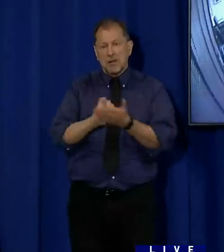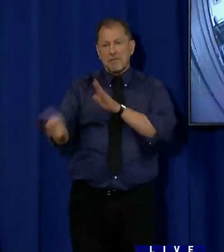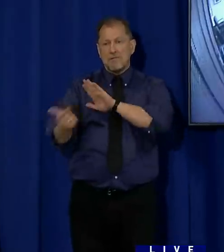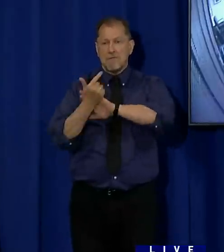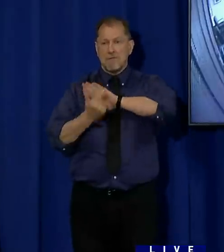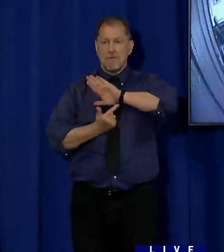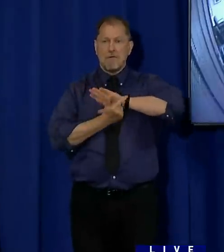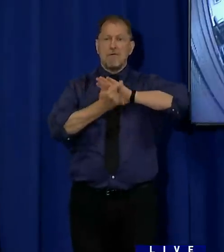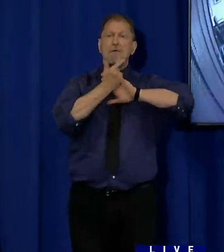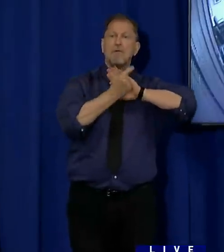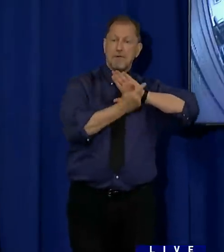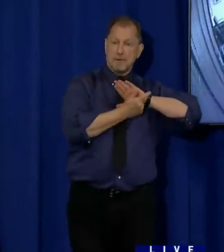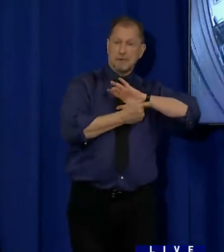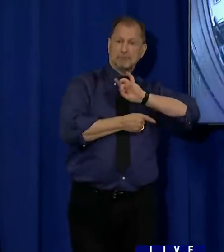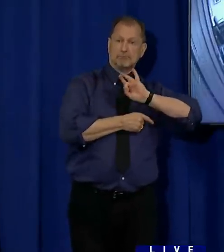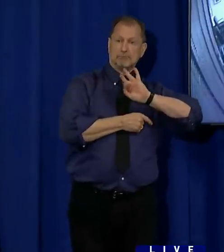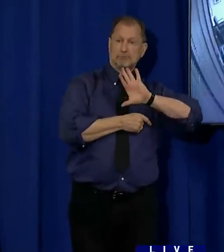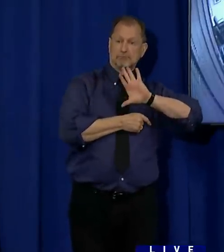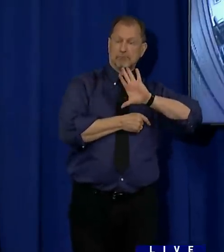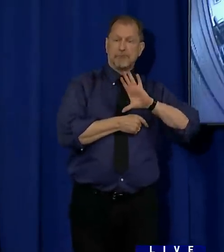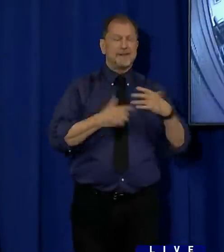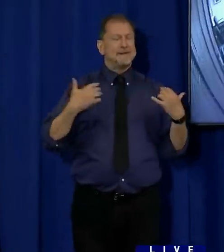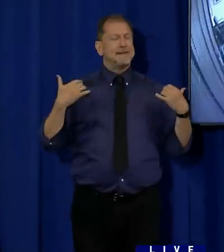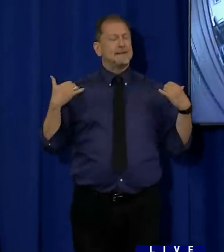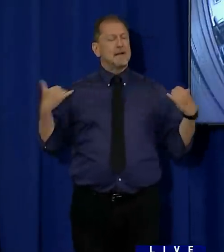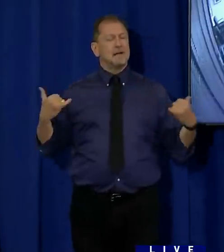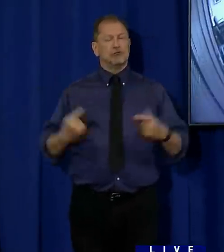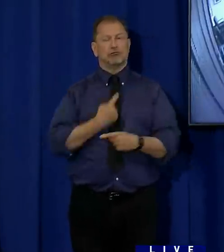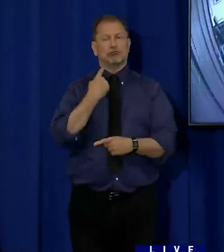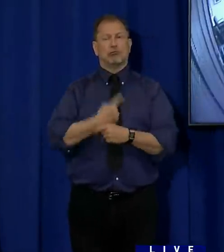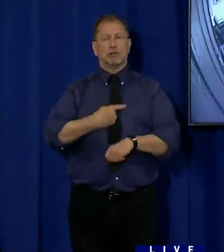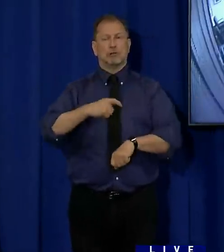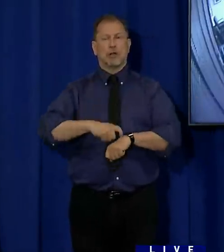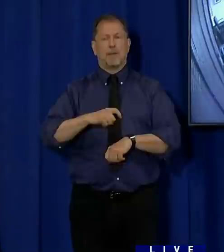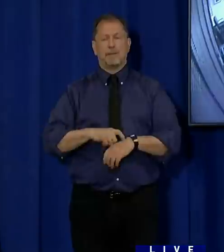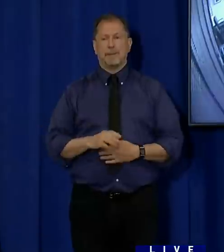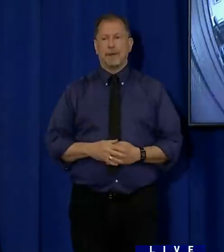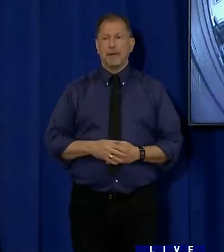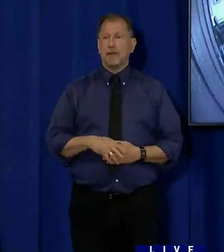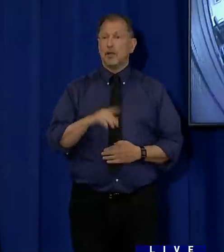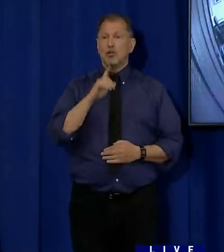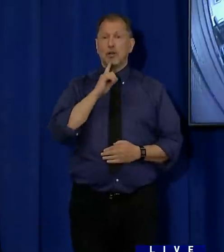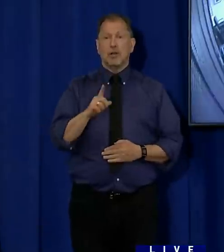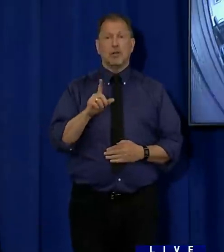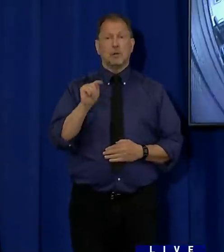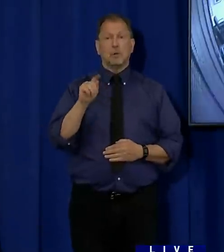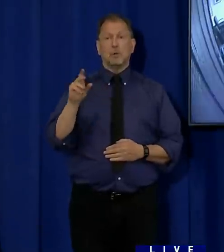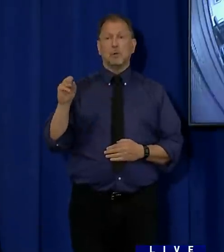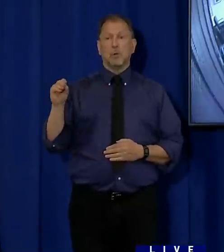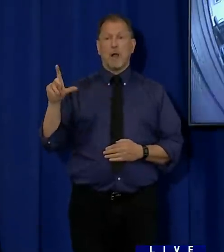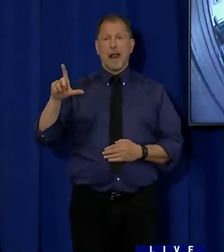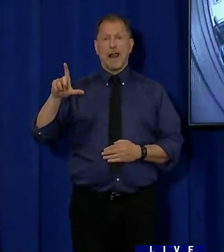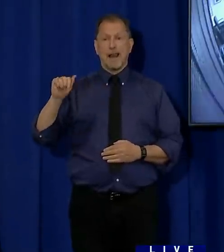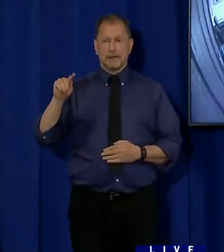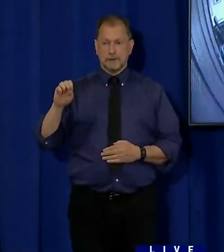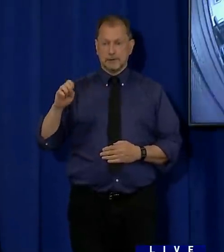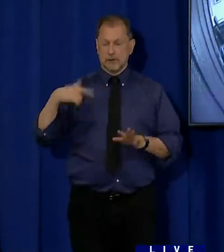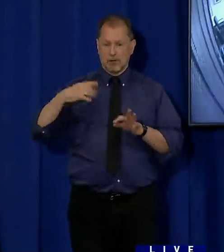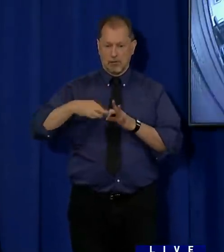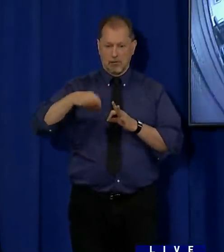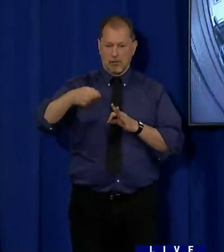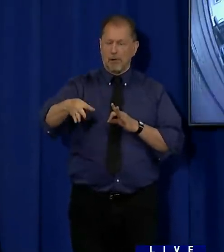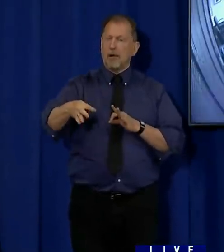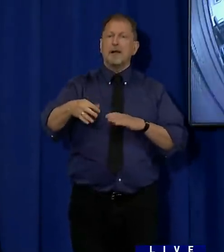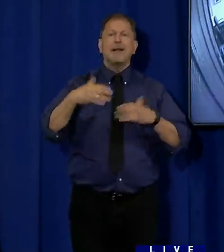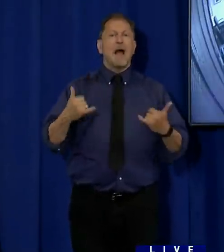passed. It's time, really, actually, it's way past time for this change in